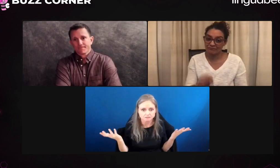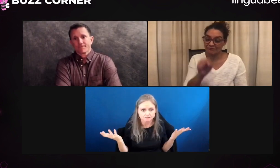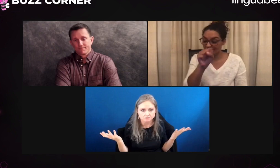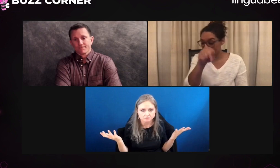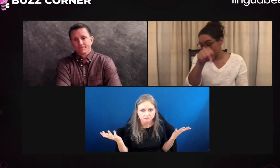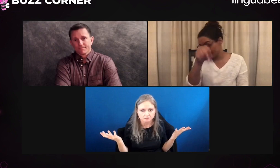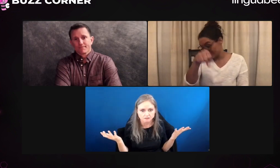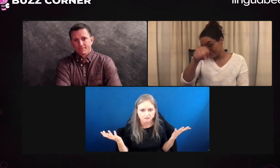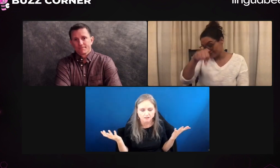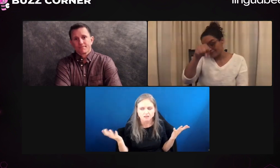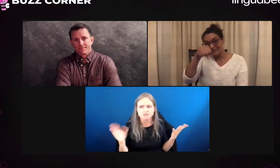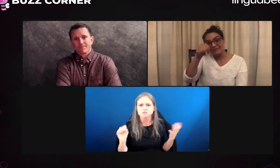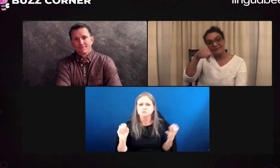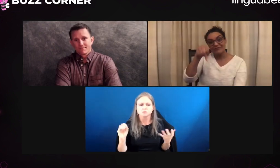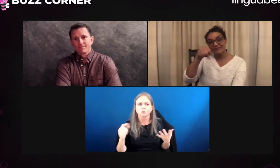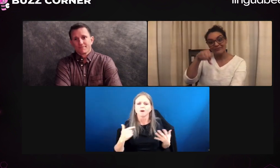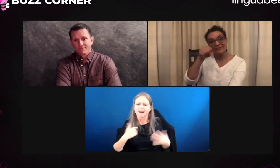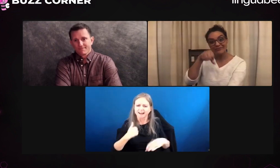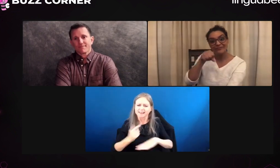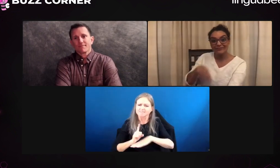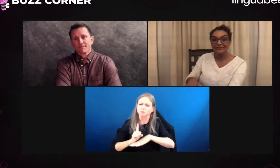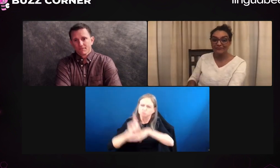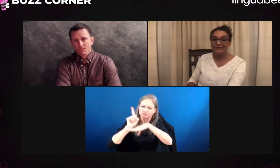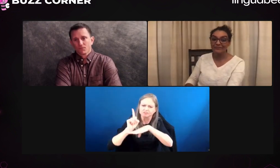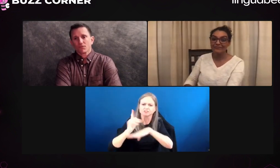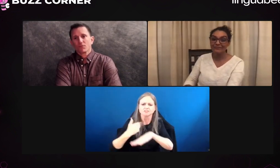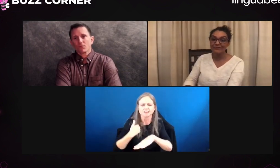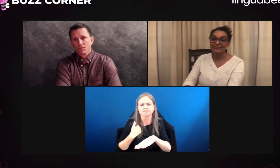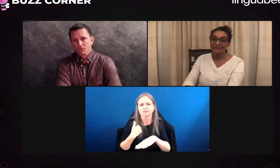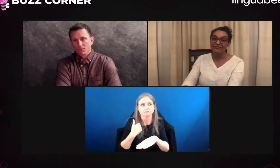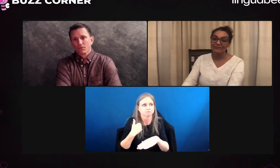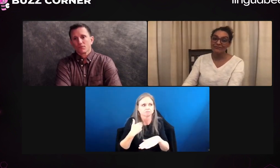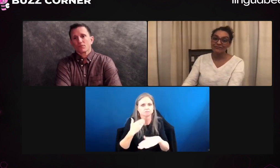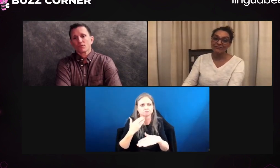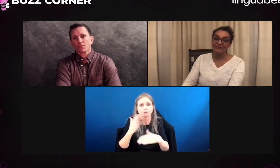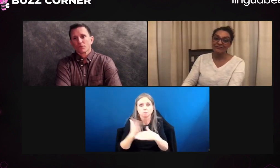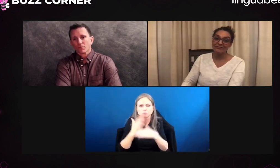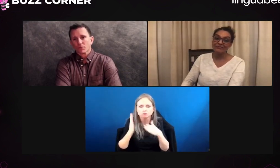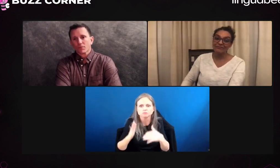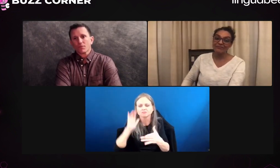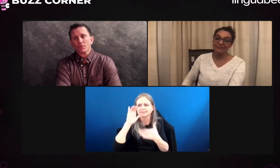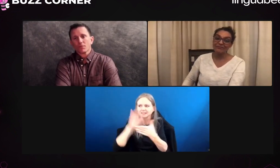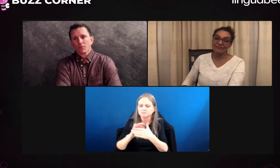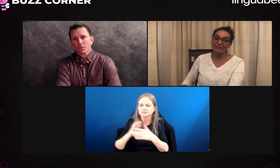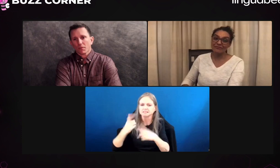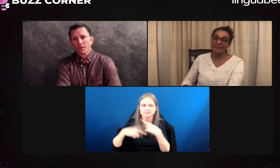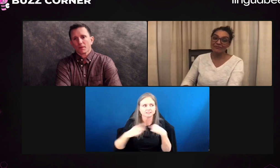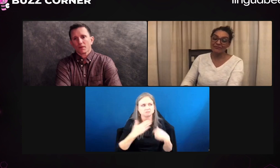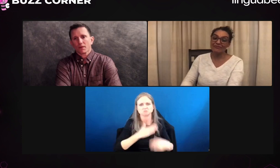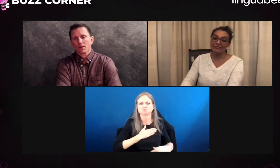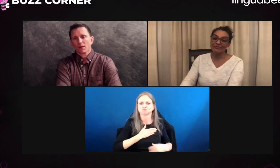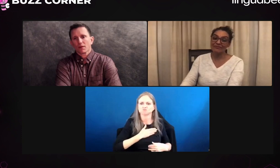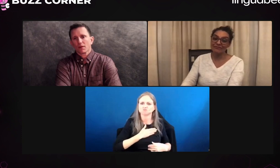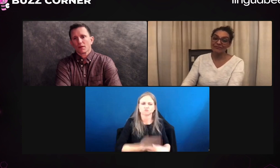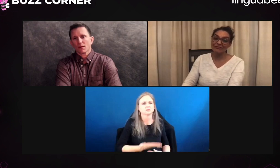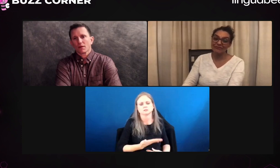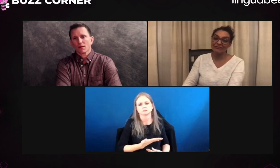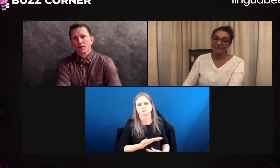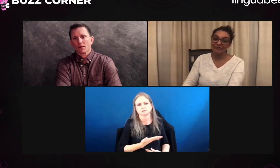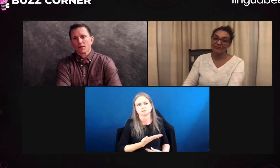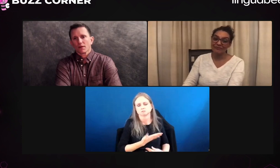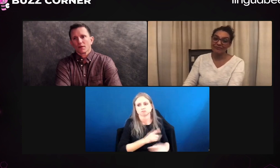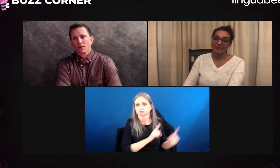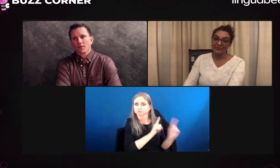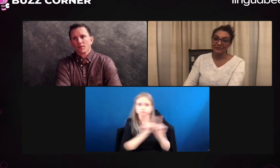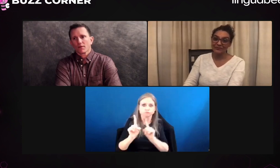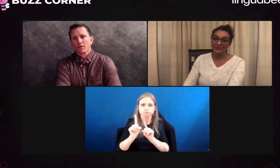family members who sign. You're right. Yes. And so that's a privilege that I have, that my partner and that my